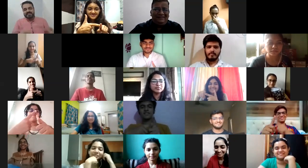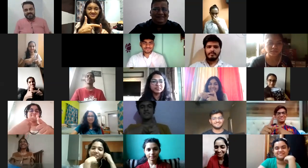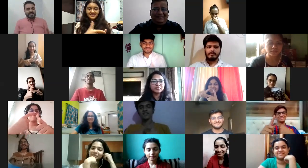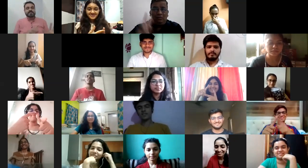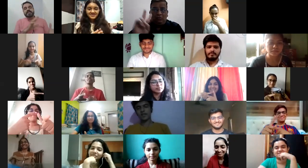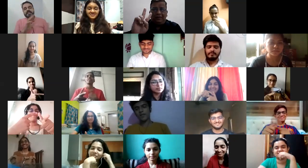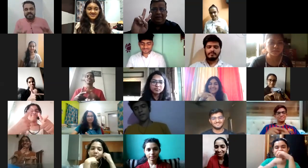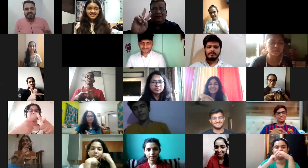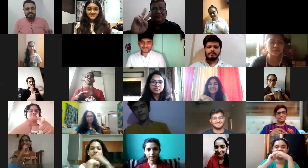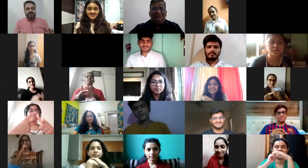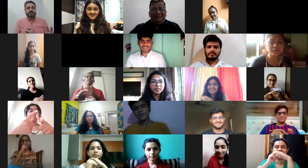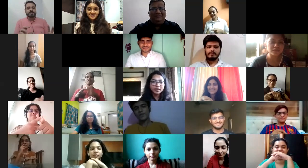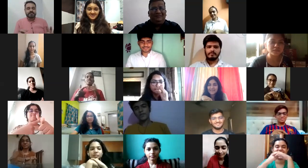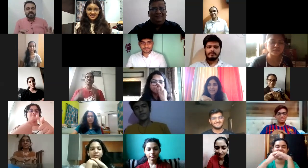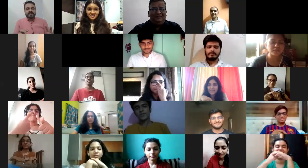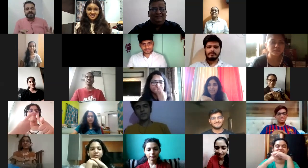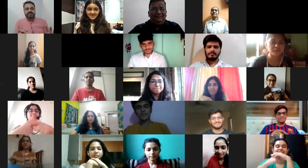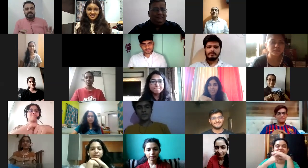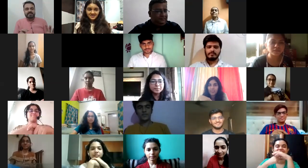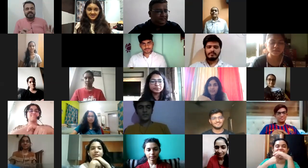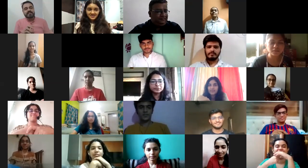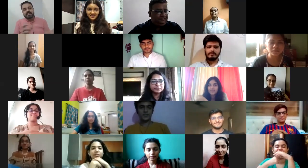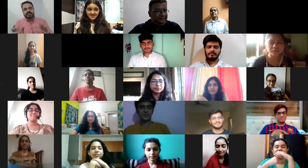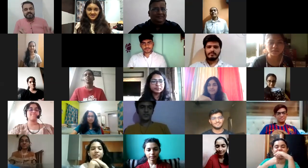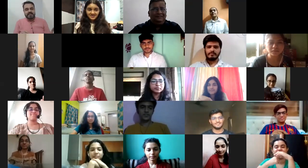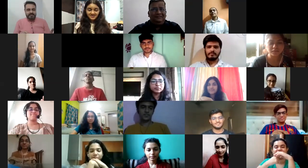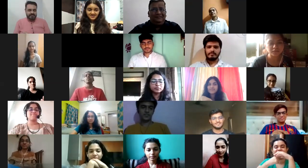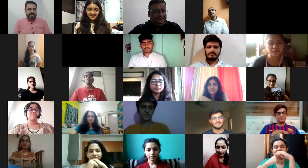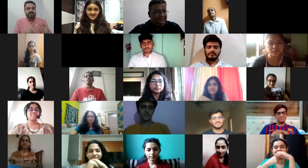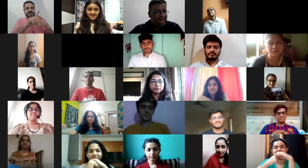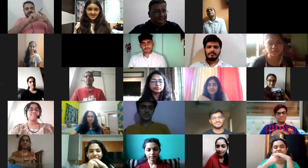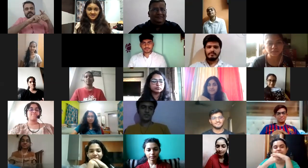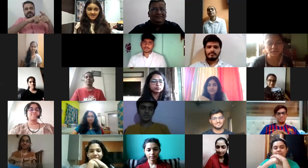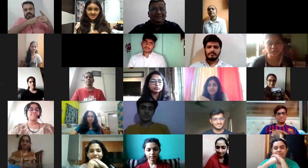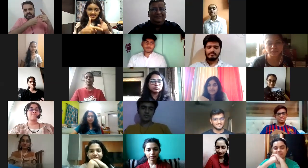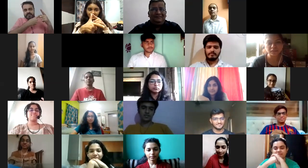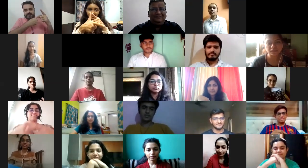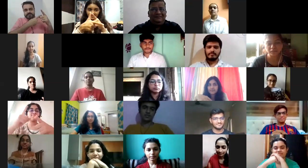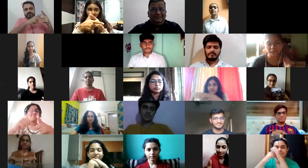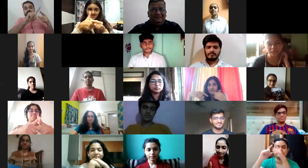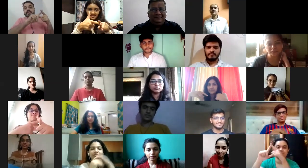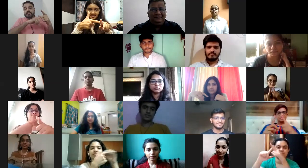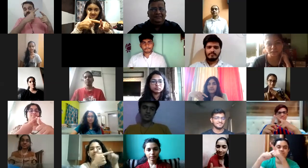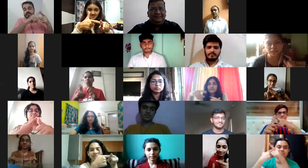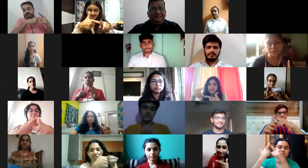so the meaning changes when you do things a little even slightly differently. This is J, joke.